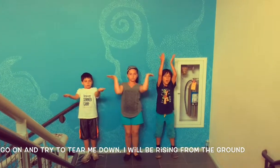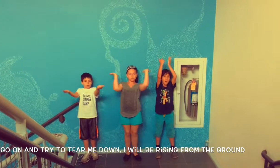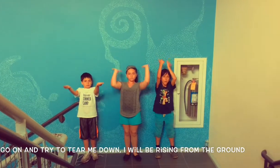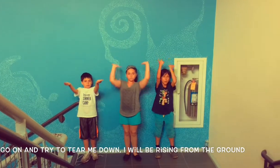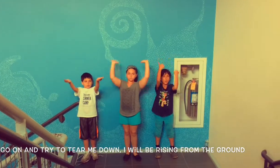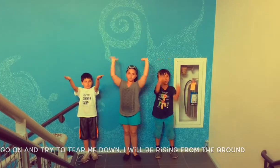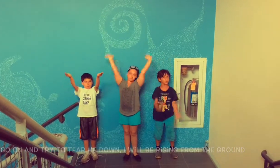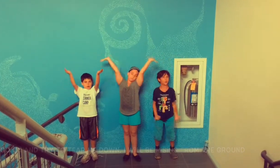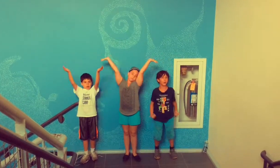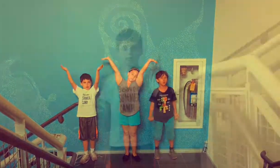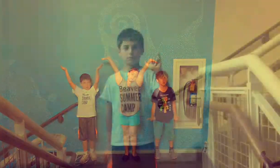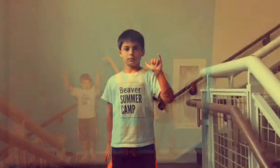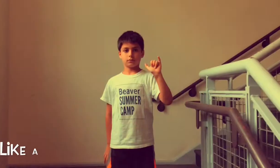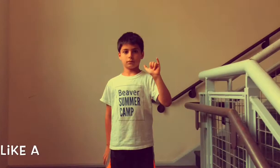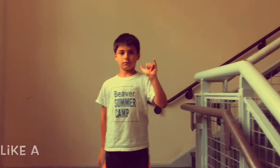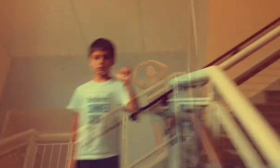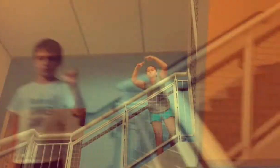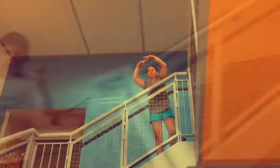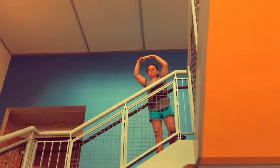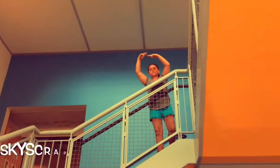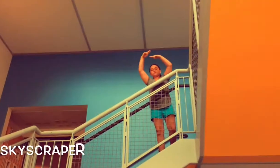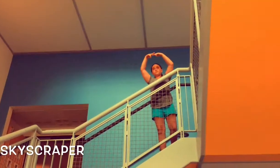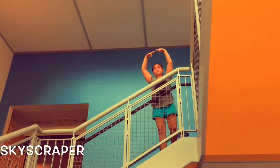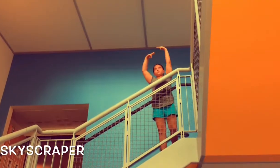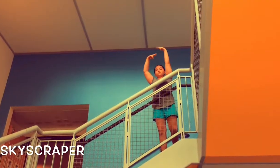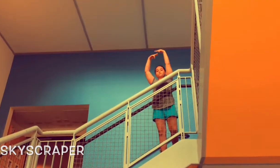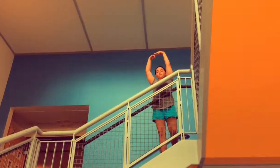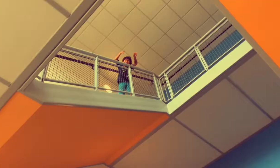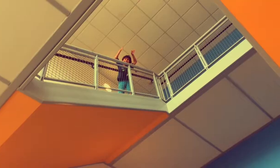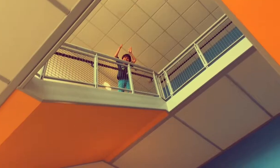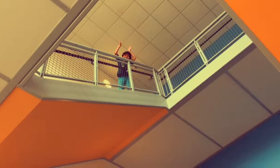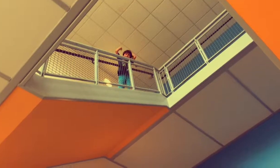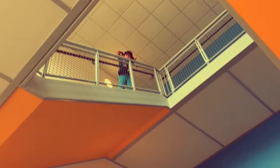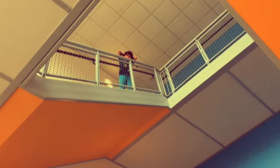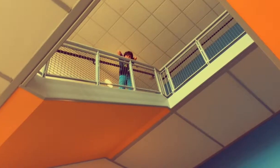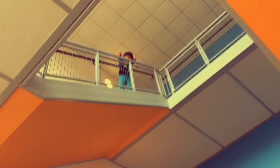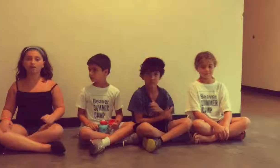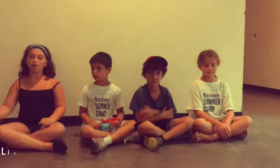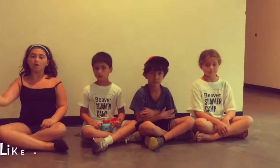the ground like a skyscraper.